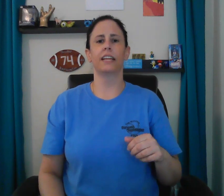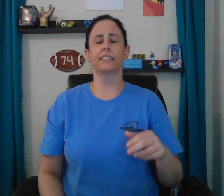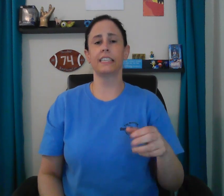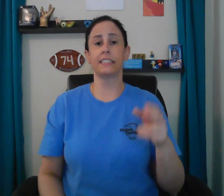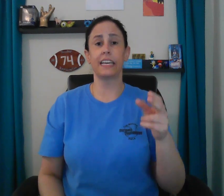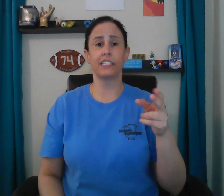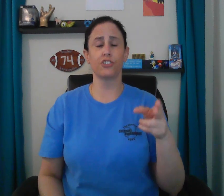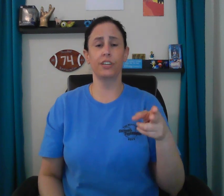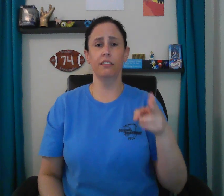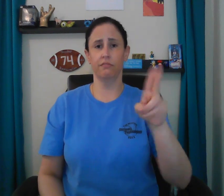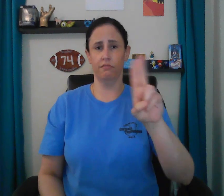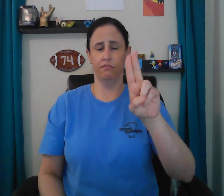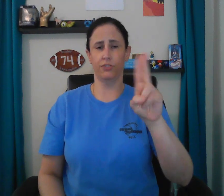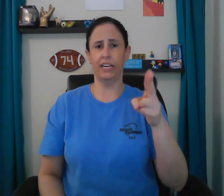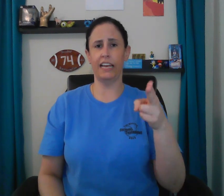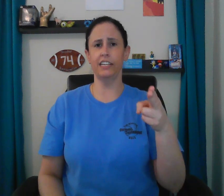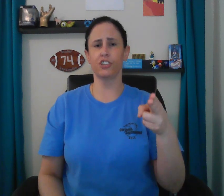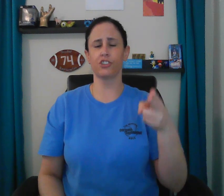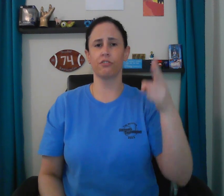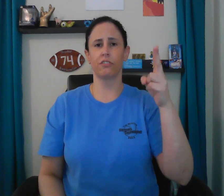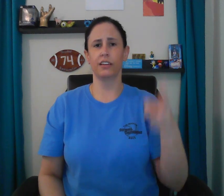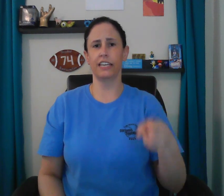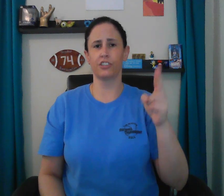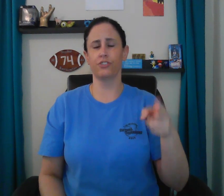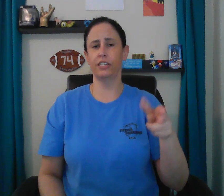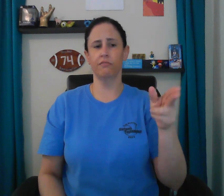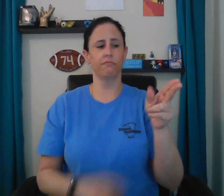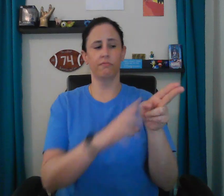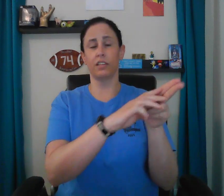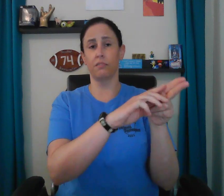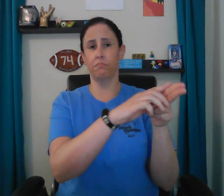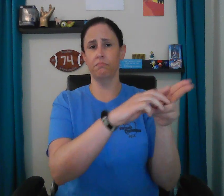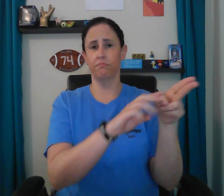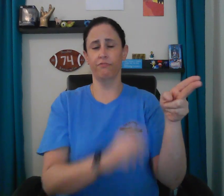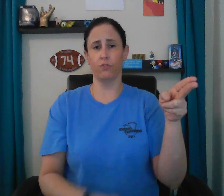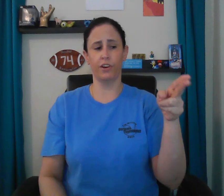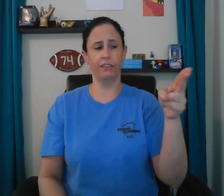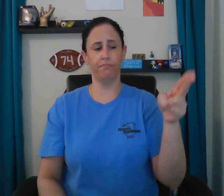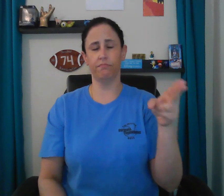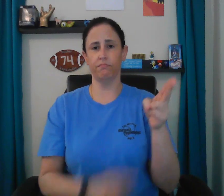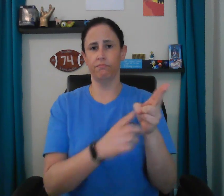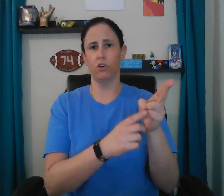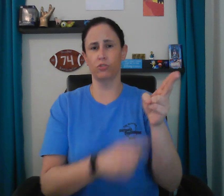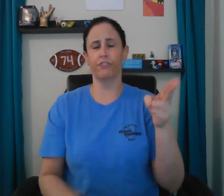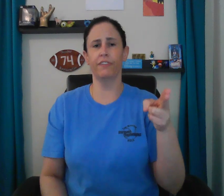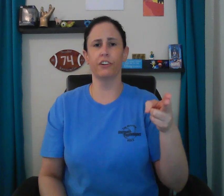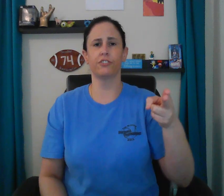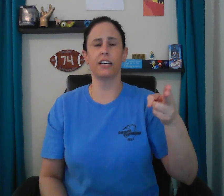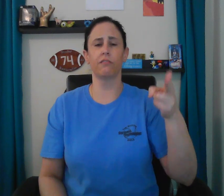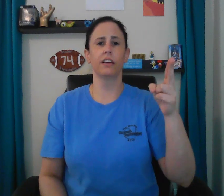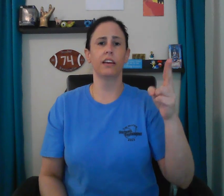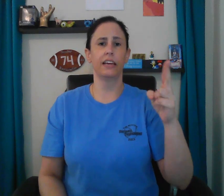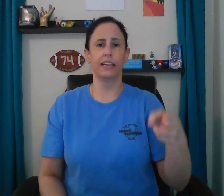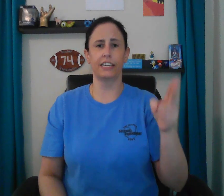Next is history. Do an H, history, thumb for it, hold your fingers down,